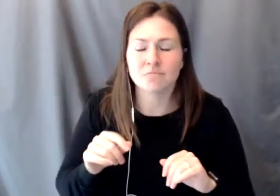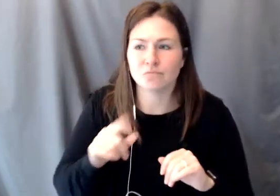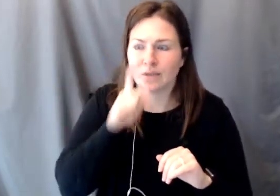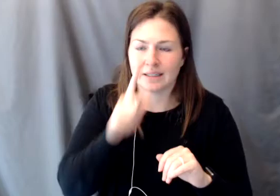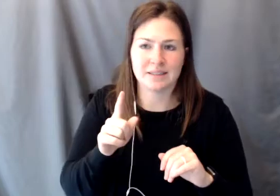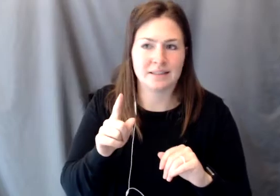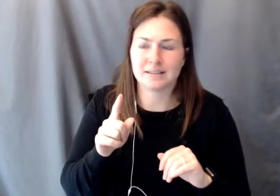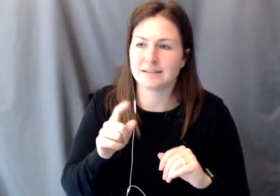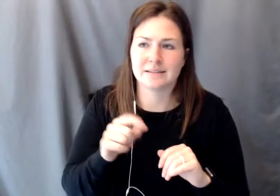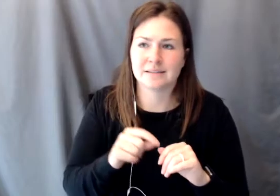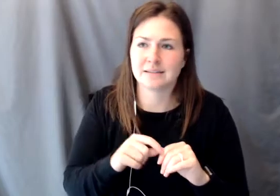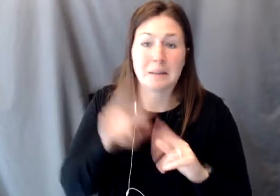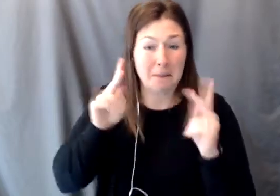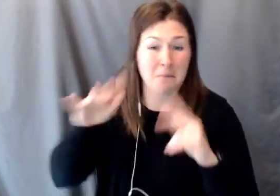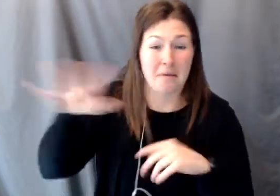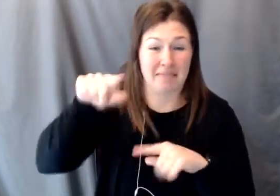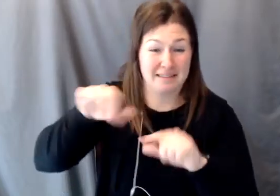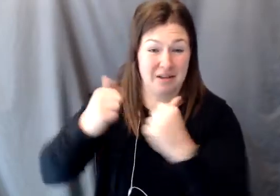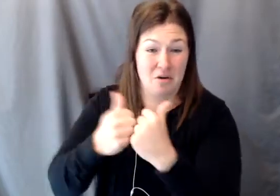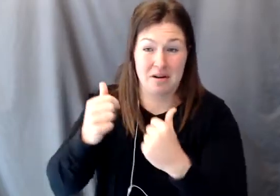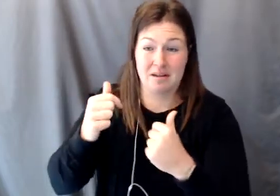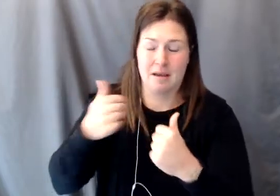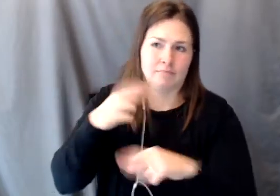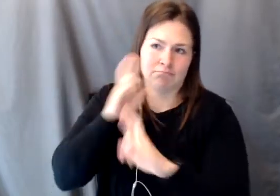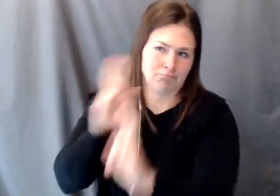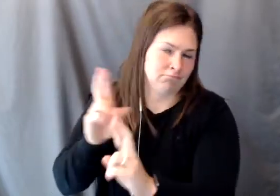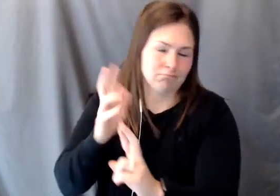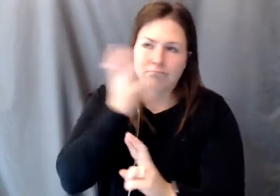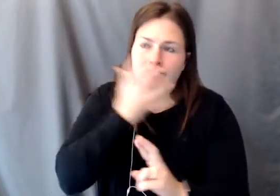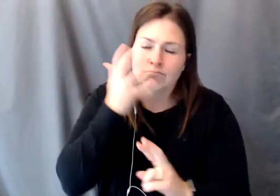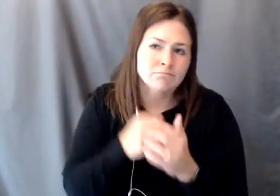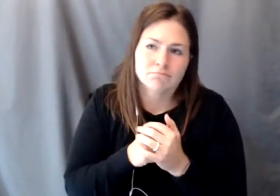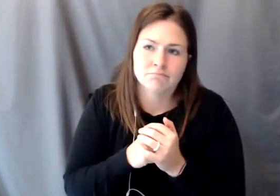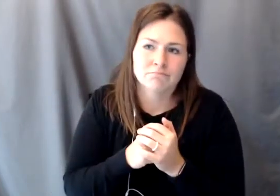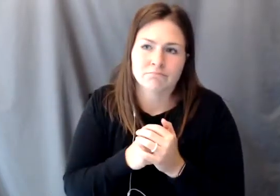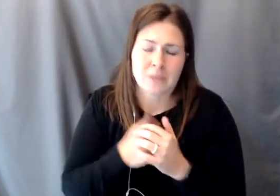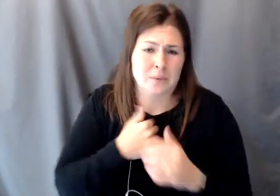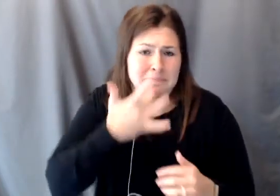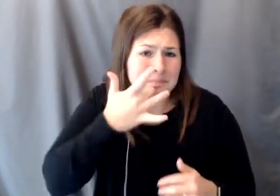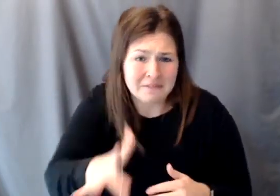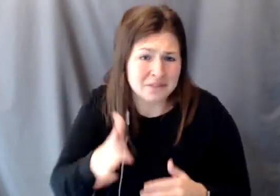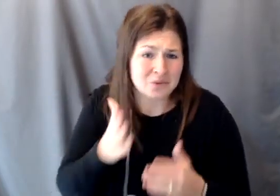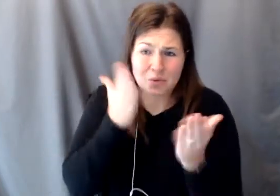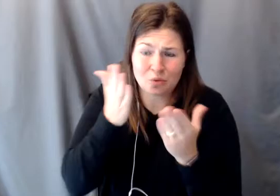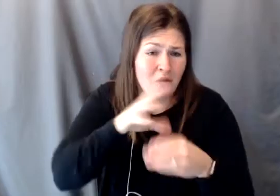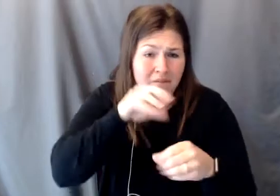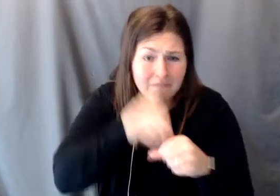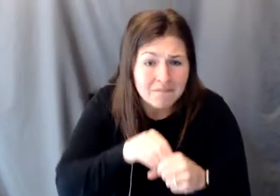our area that I had the privilege to serve in a lot of different areas. In 2014, I